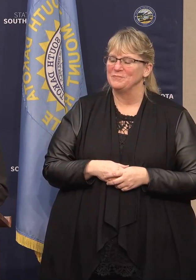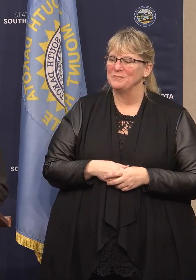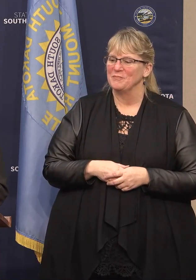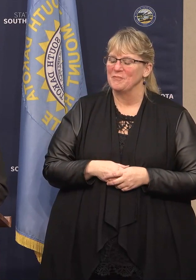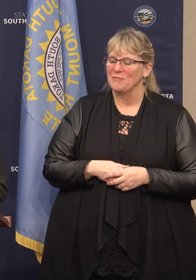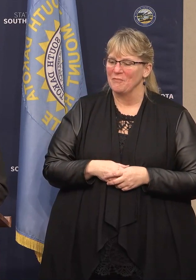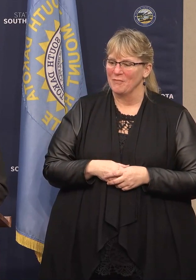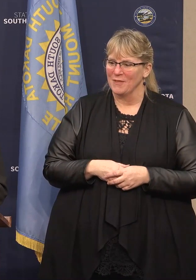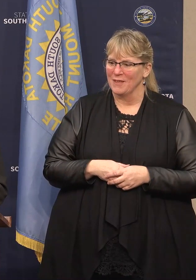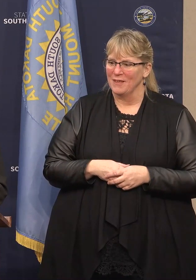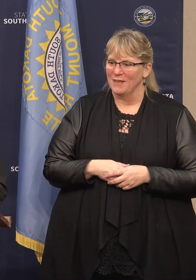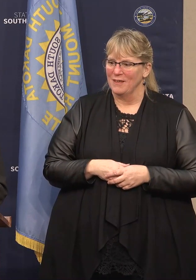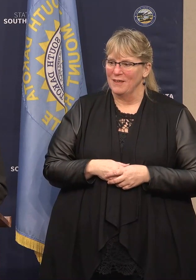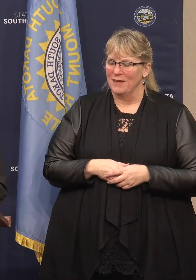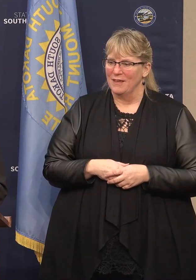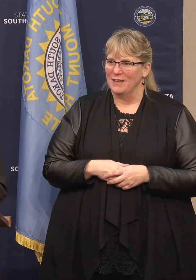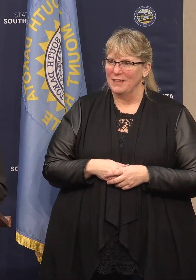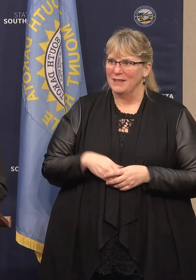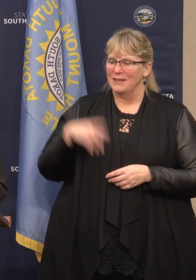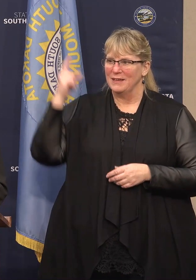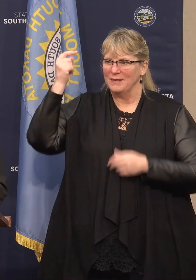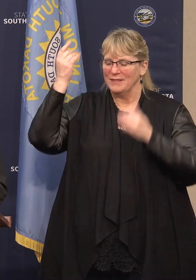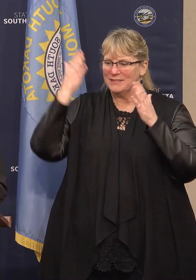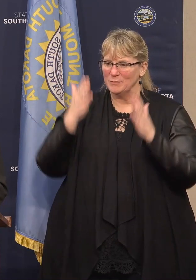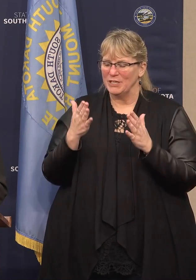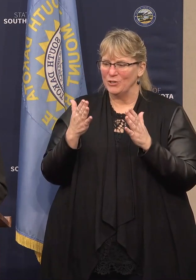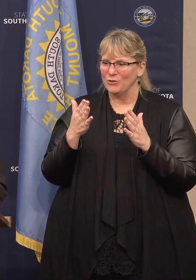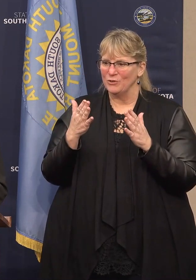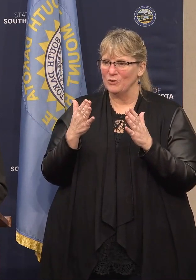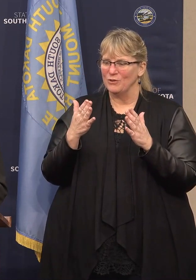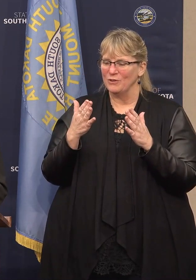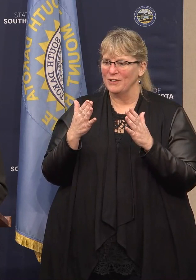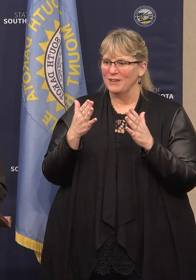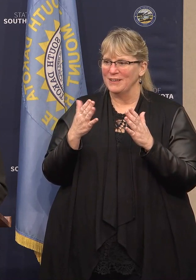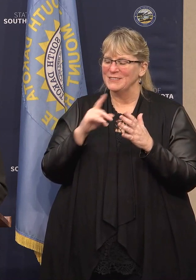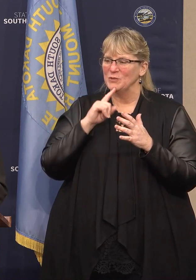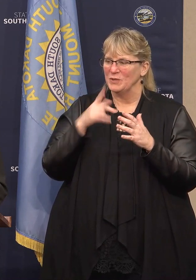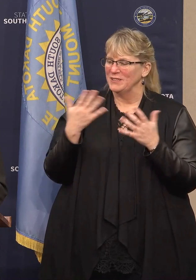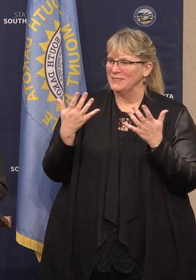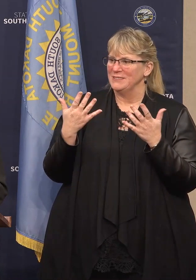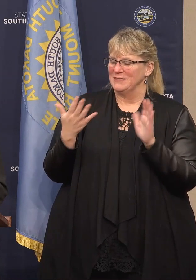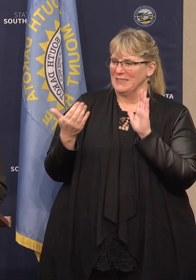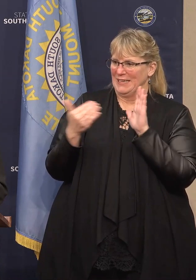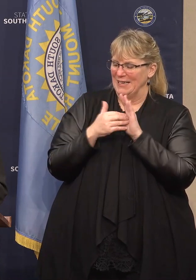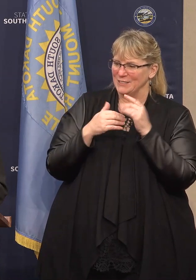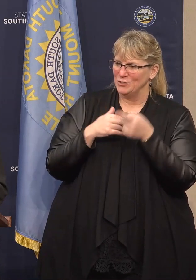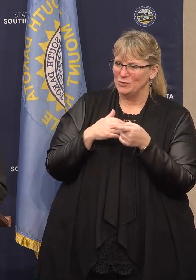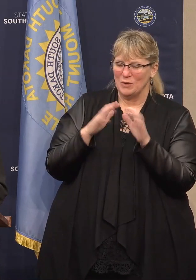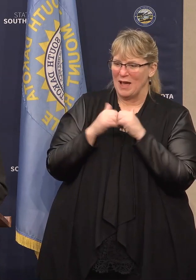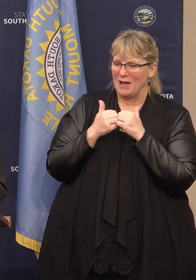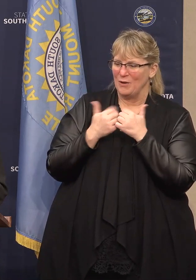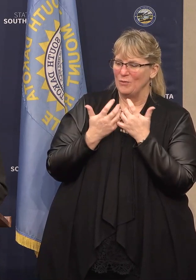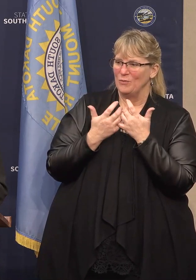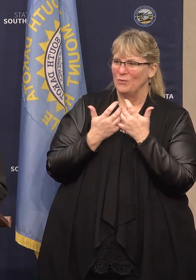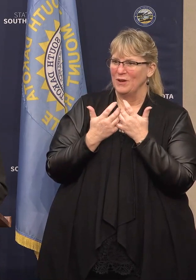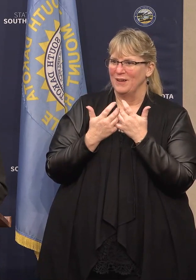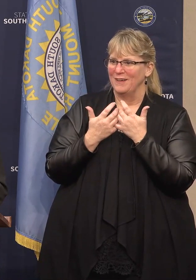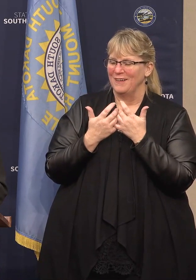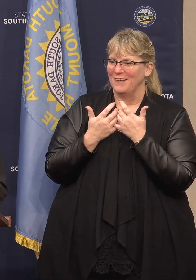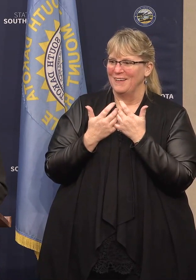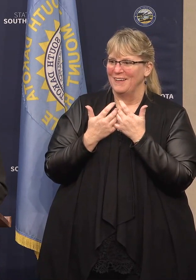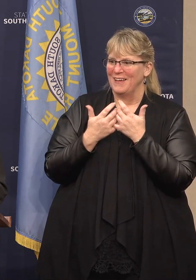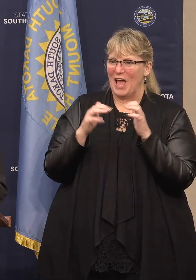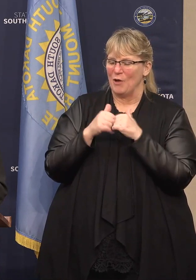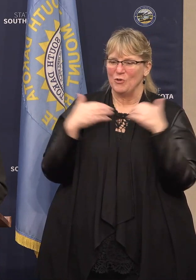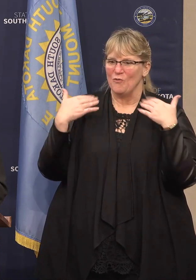so, I mean, does the speaker have you in check on this issue? I mean, how are you kind of, you know, how do you